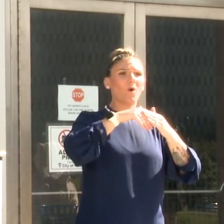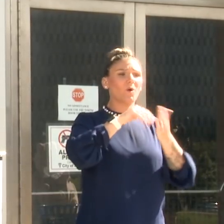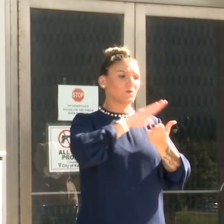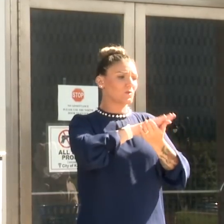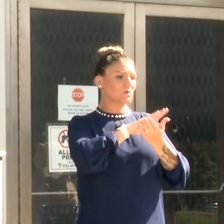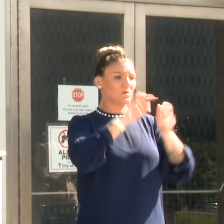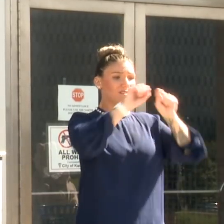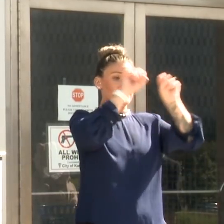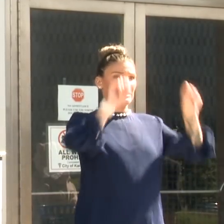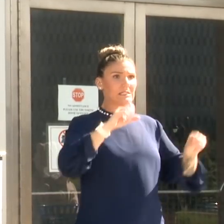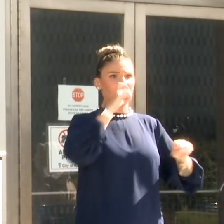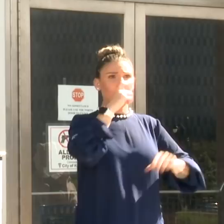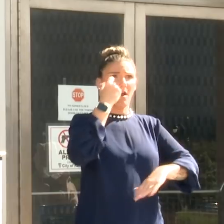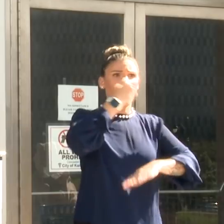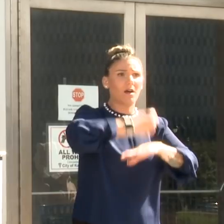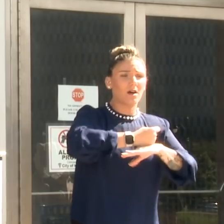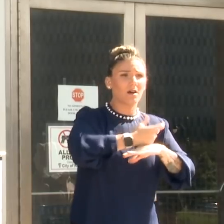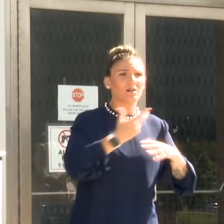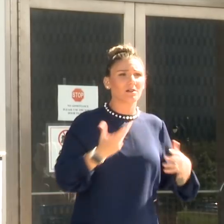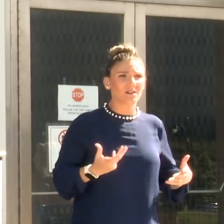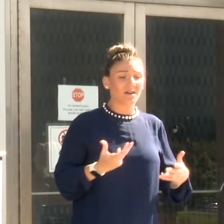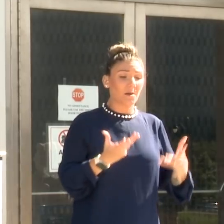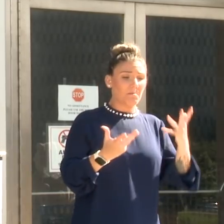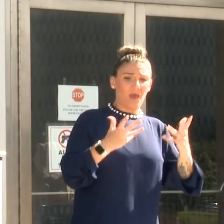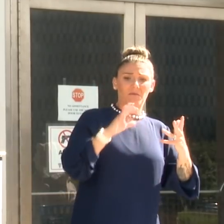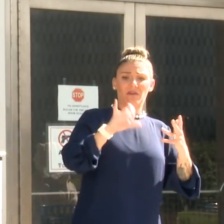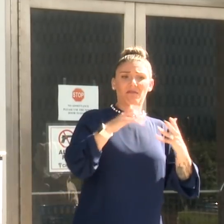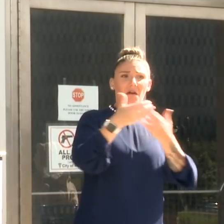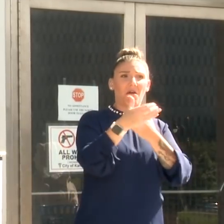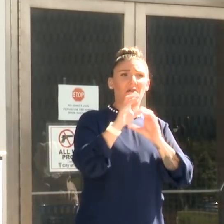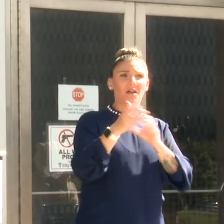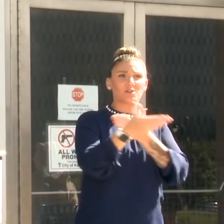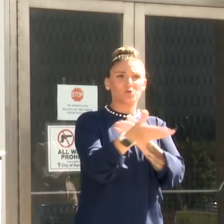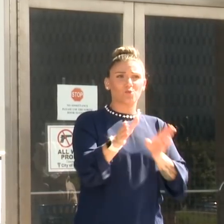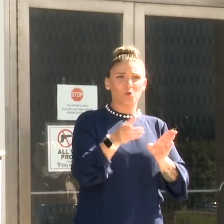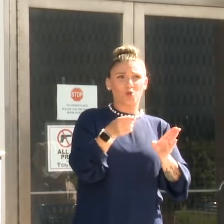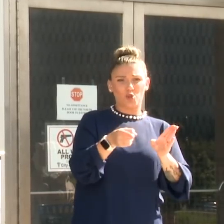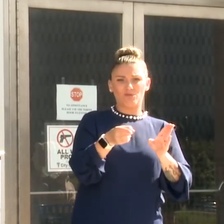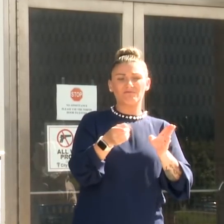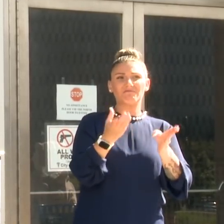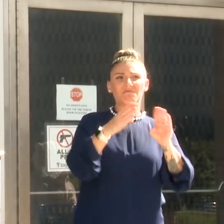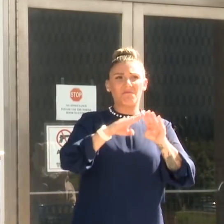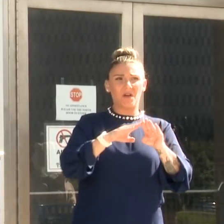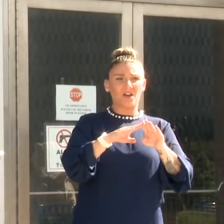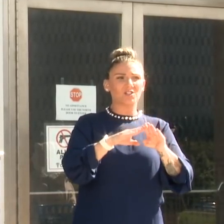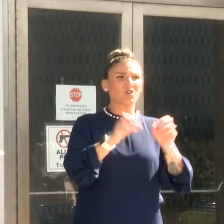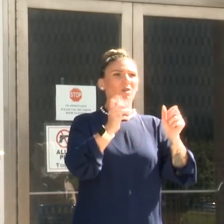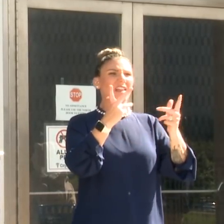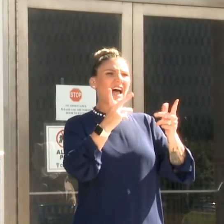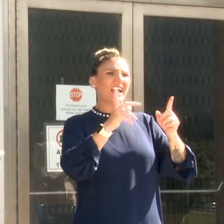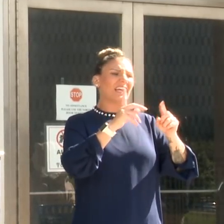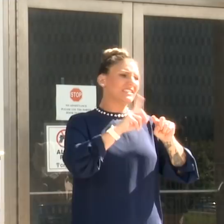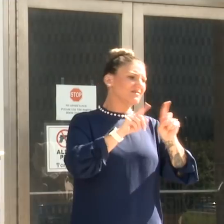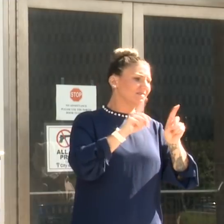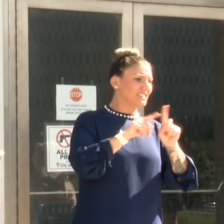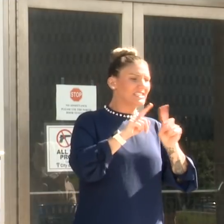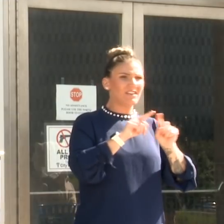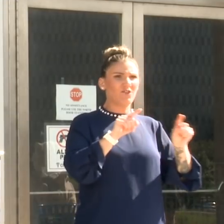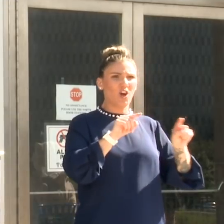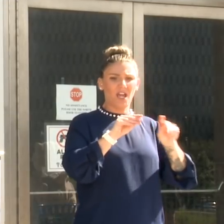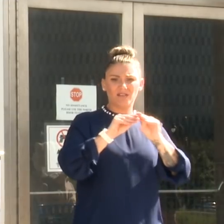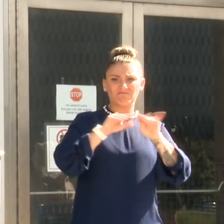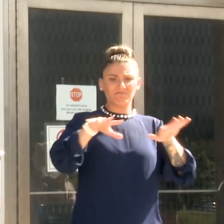doesn't have to shut down maybe that classroom. So we're going to be doing a lot of cohorting where those kids